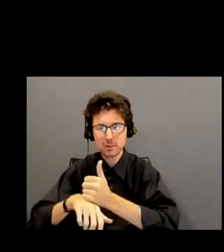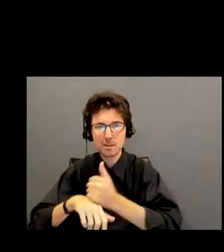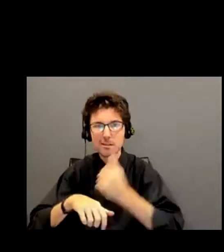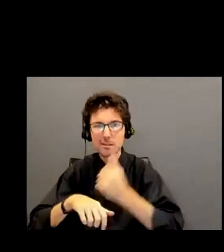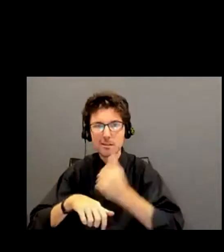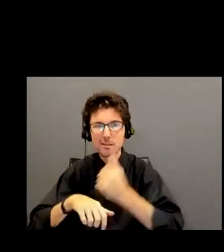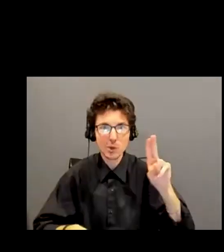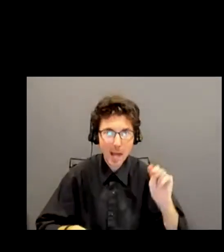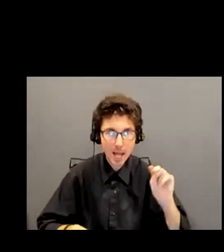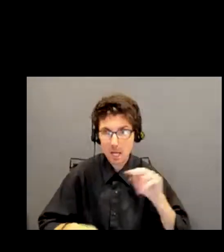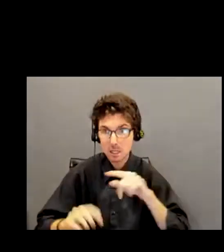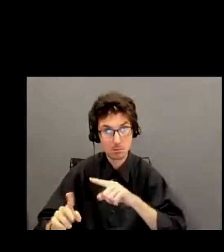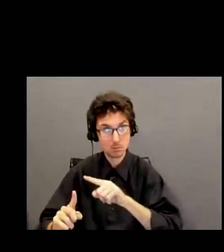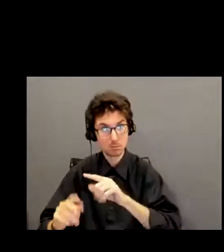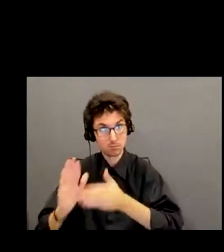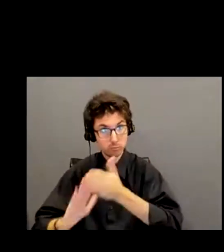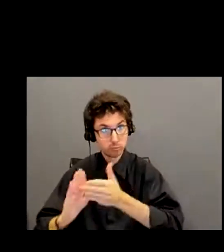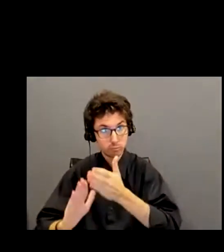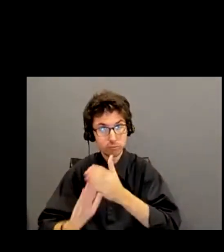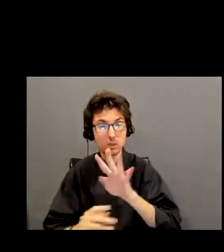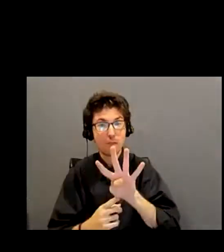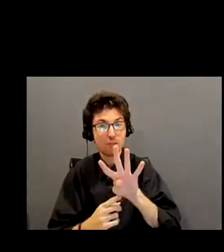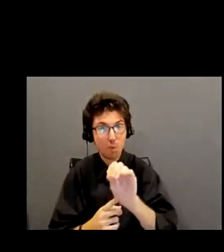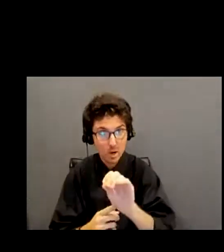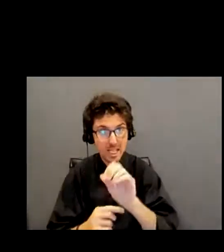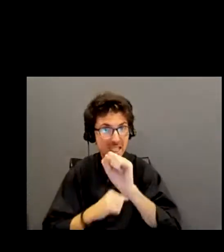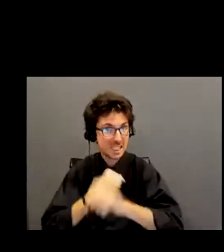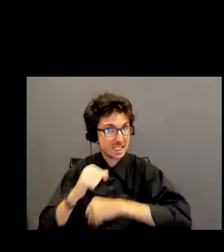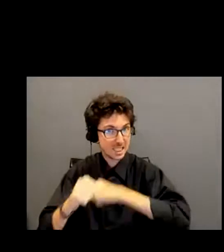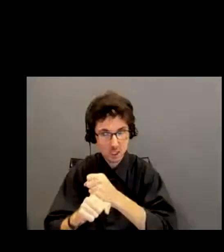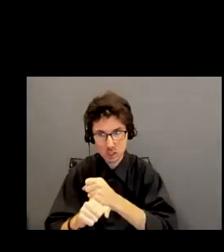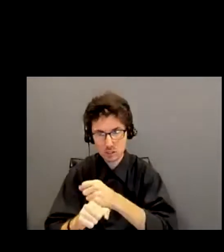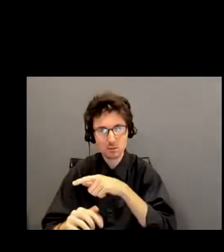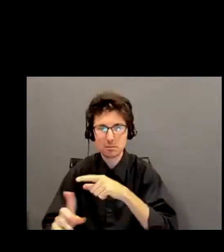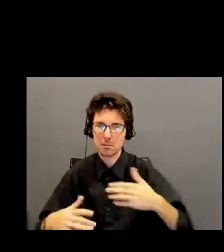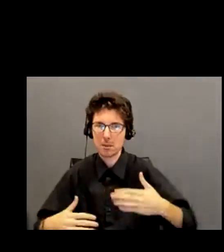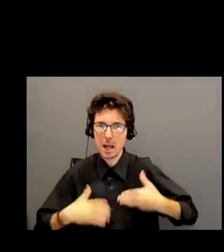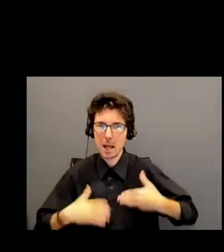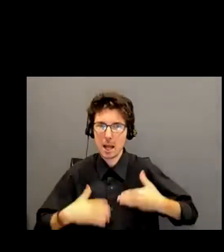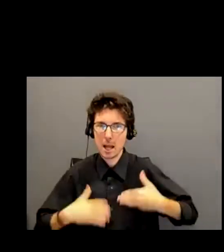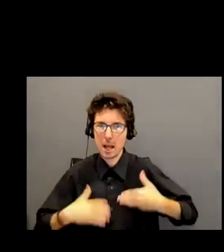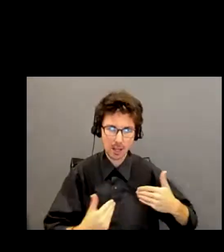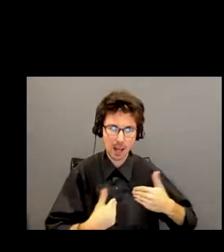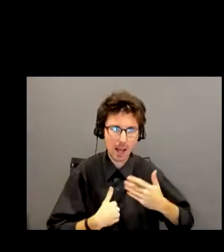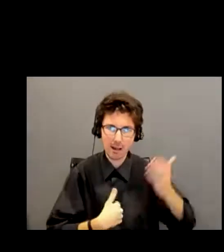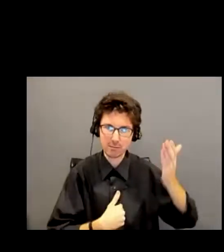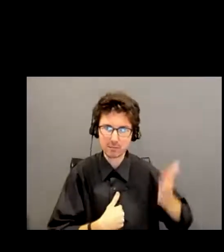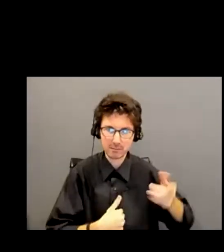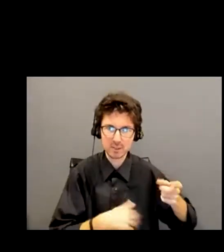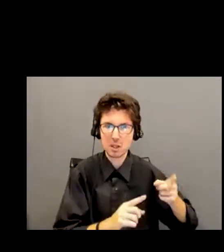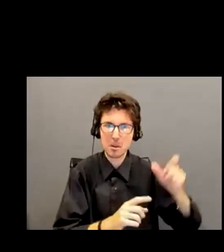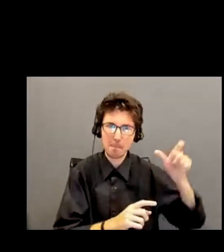40 years of operation, and we are glad to have with us worker, volunteer, and member